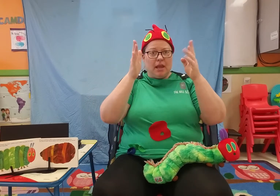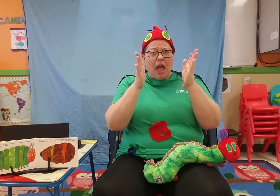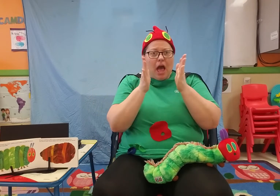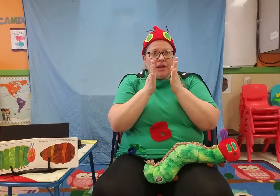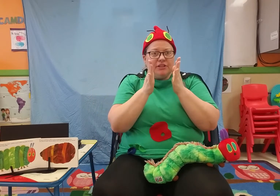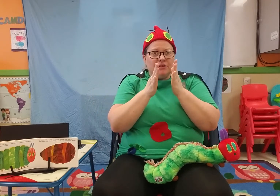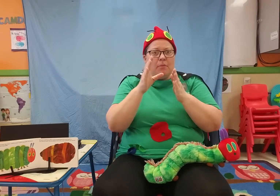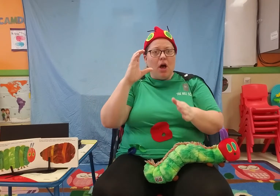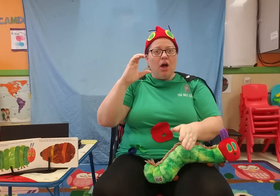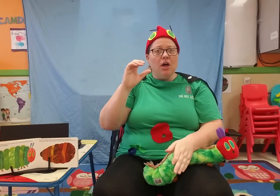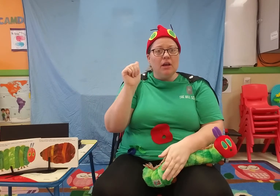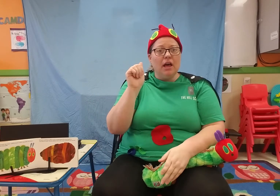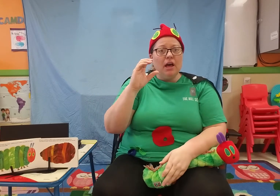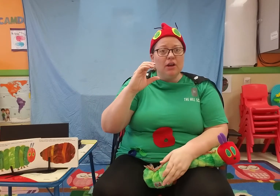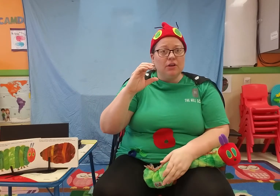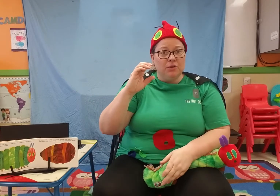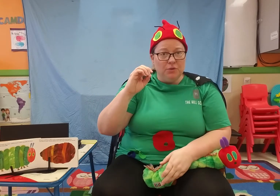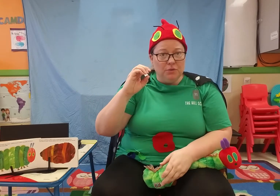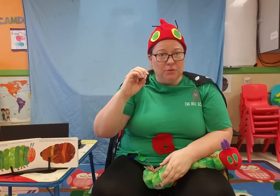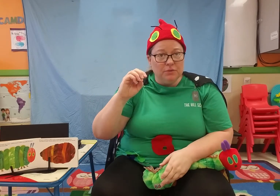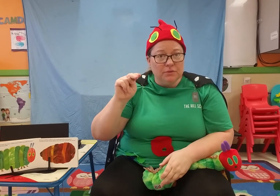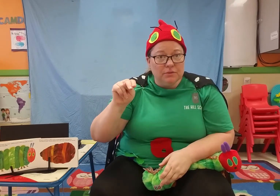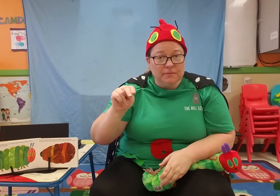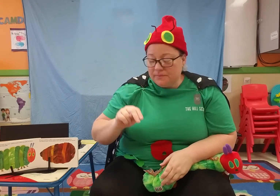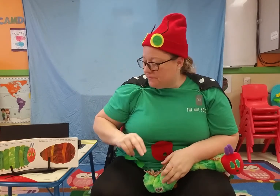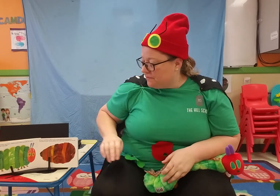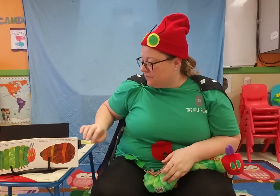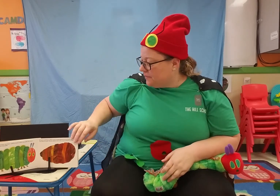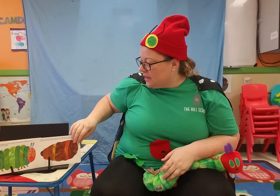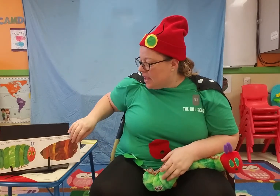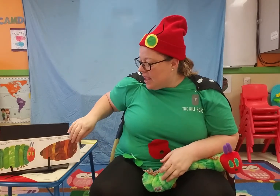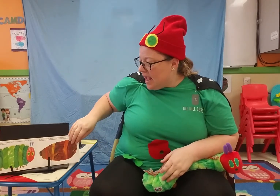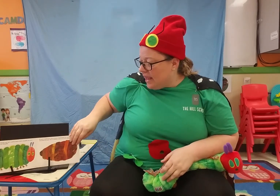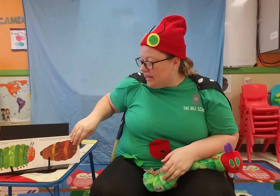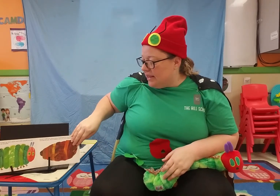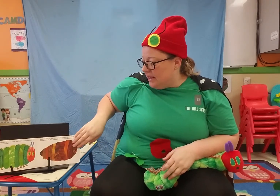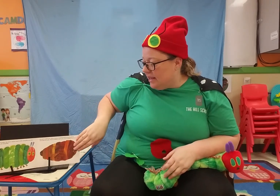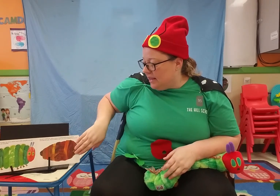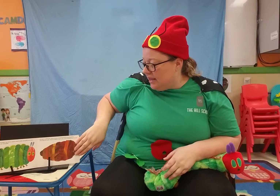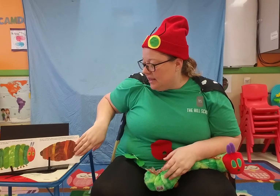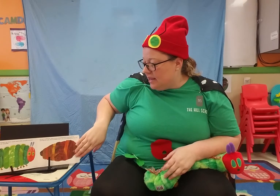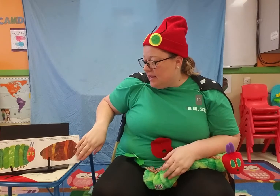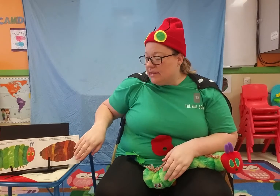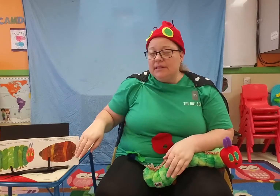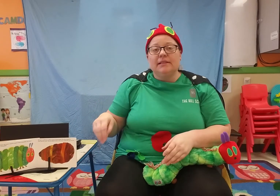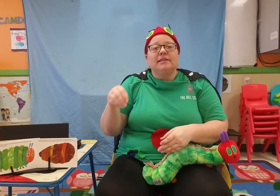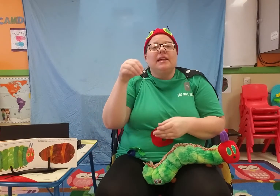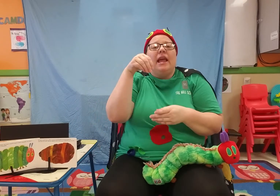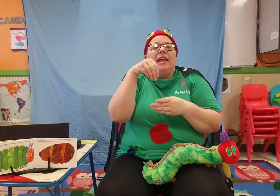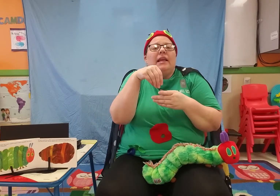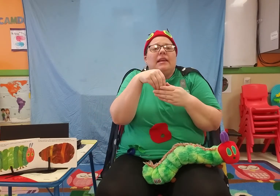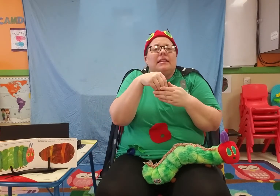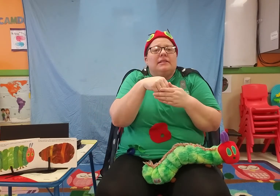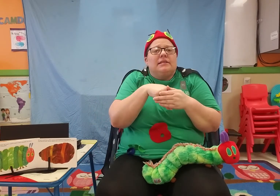a small cocoon and he stayed